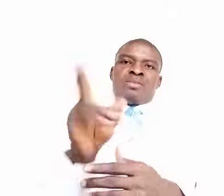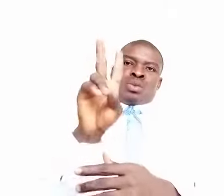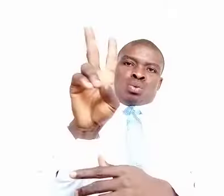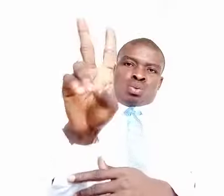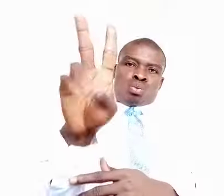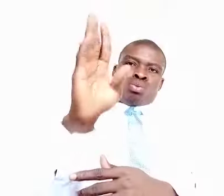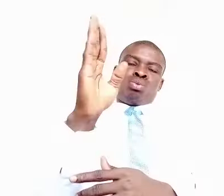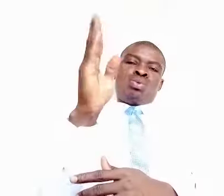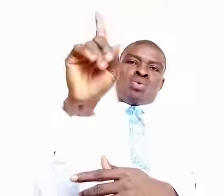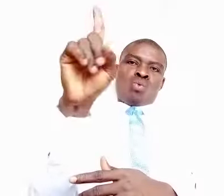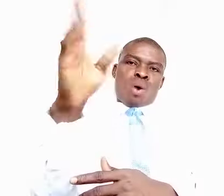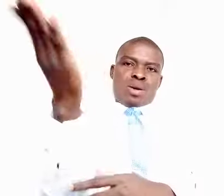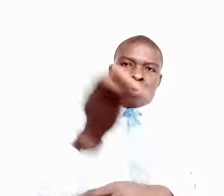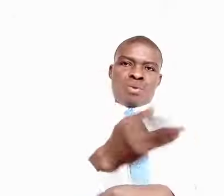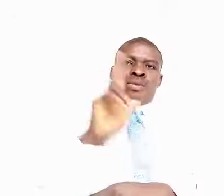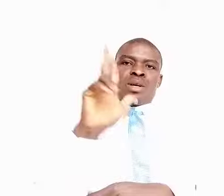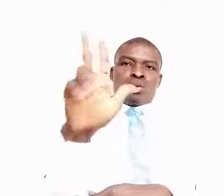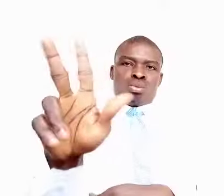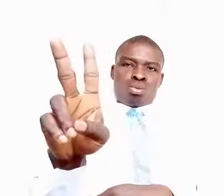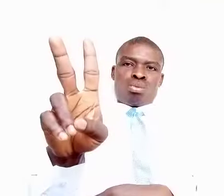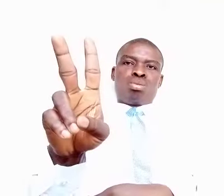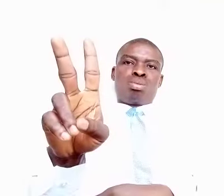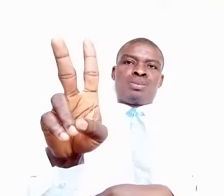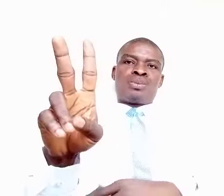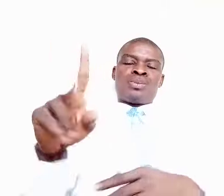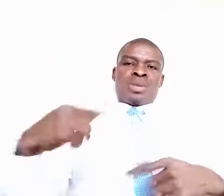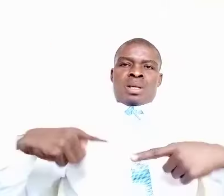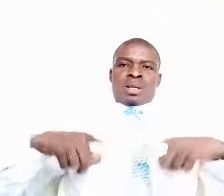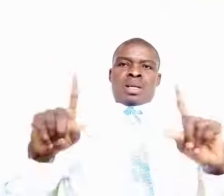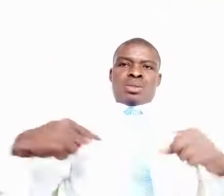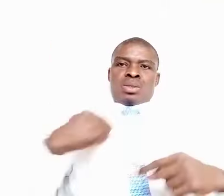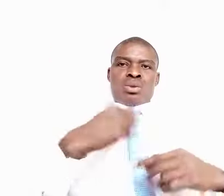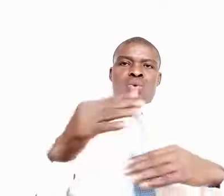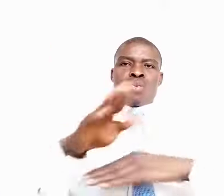whole number 1 over 2. Let us have a short break.